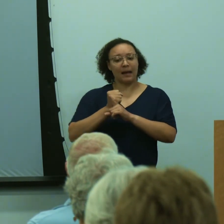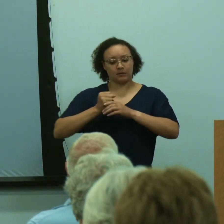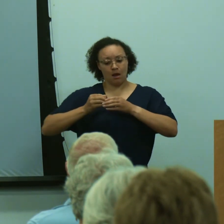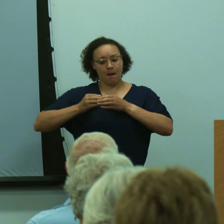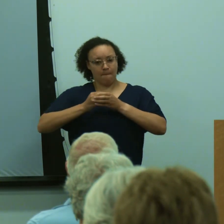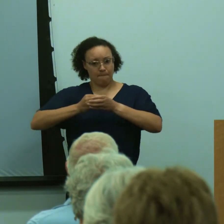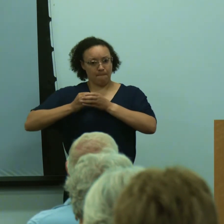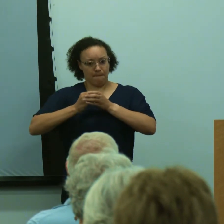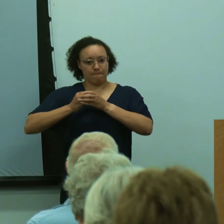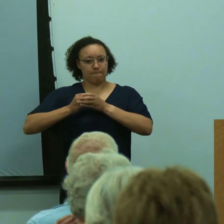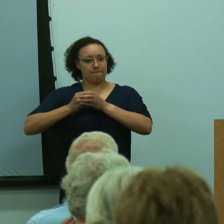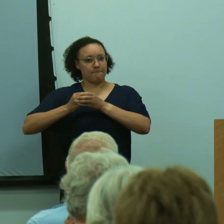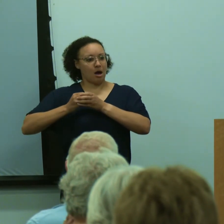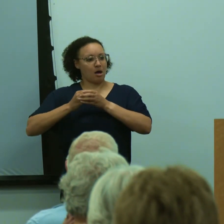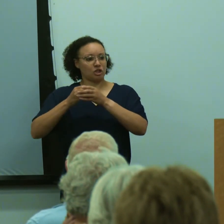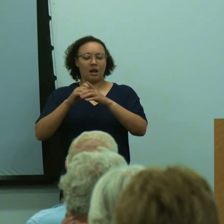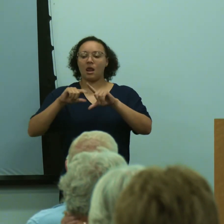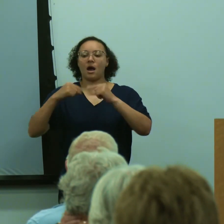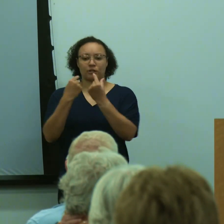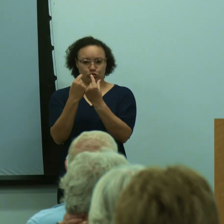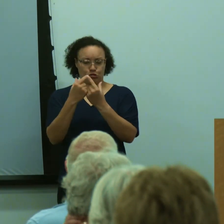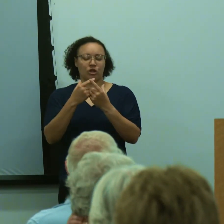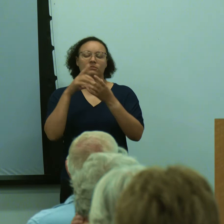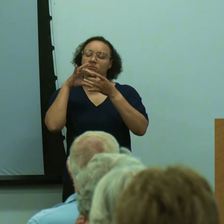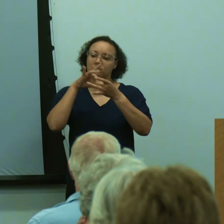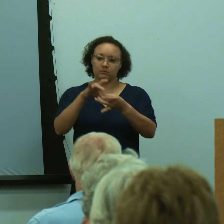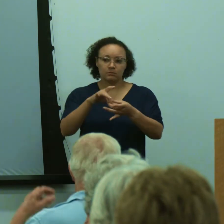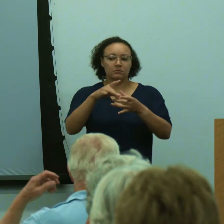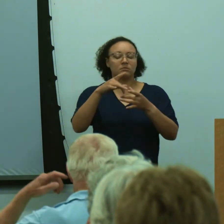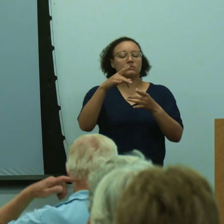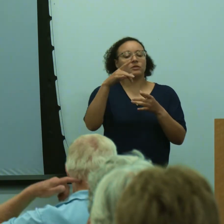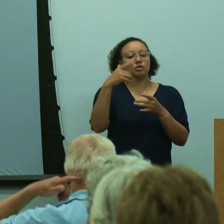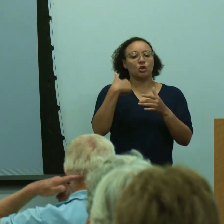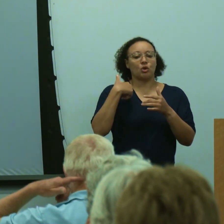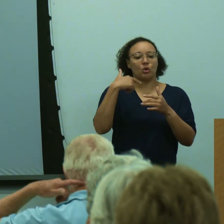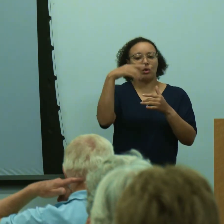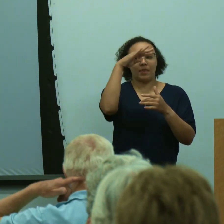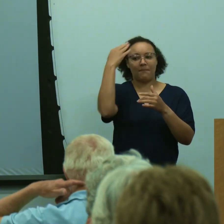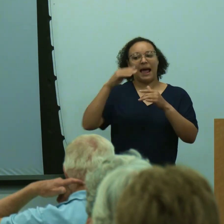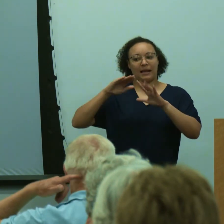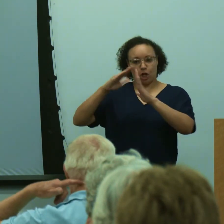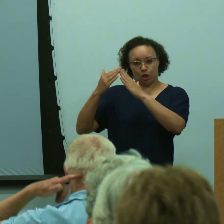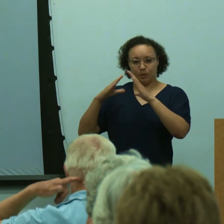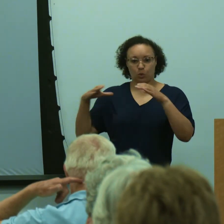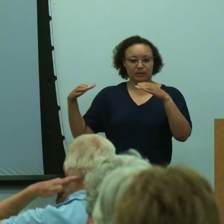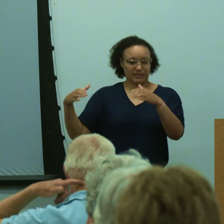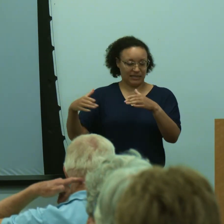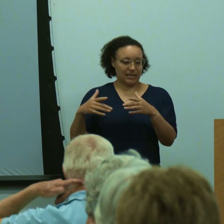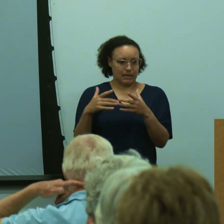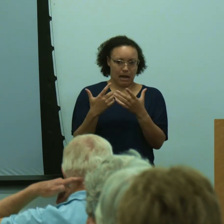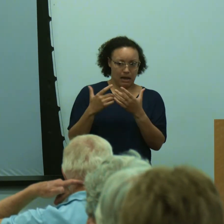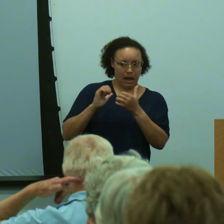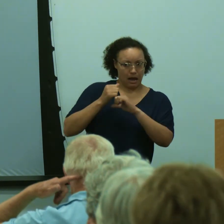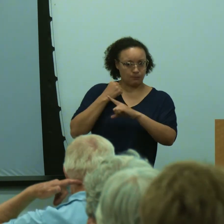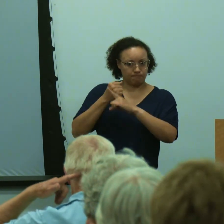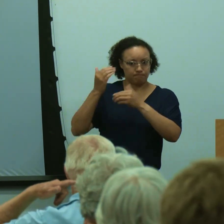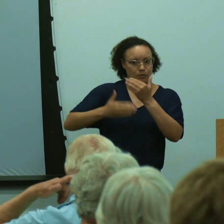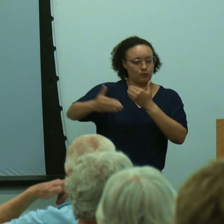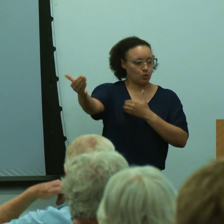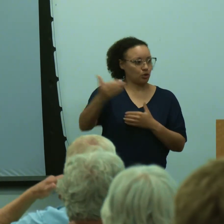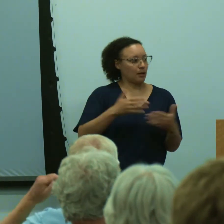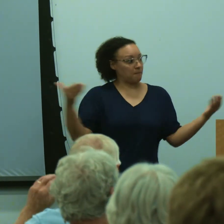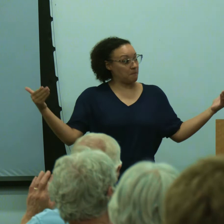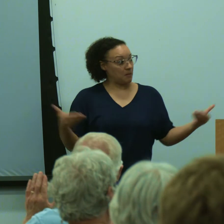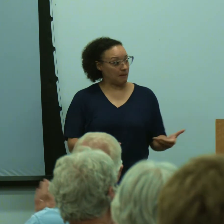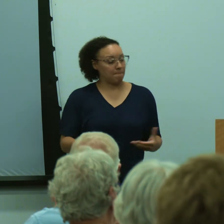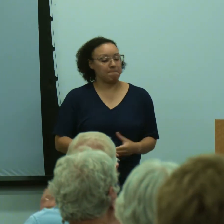voters, and what the recent actions of the Redistricting Commission may mean for the Black community. Please welcome Myla.